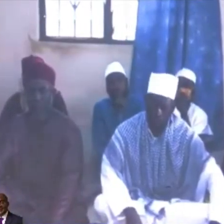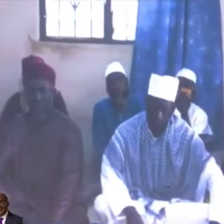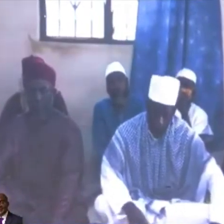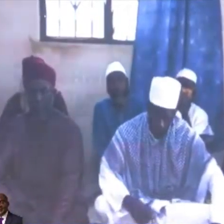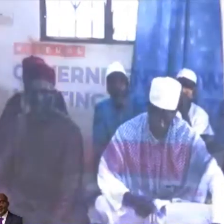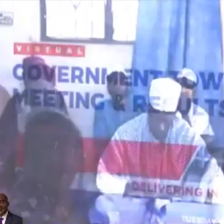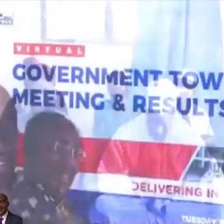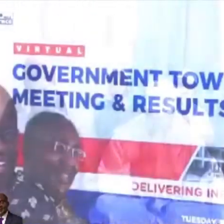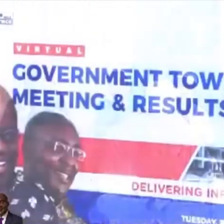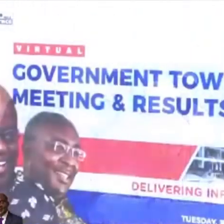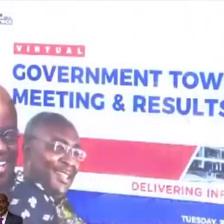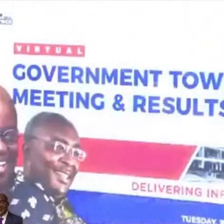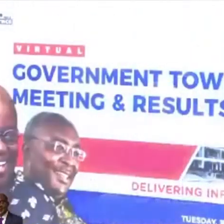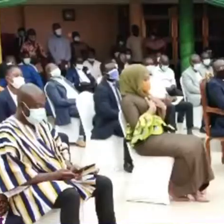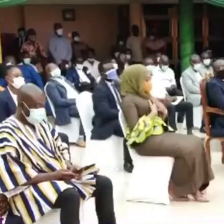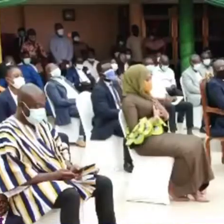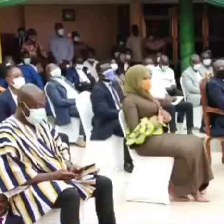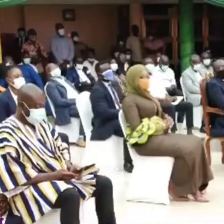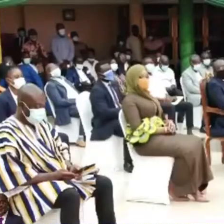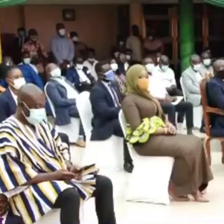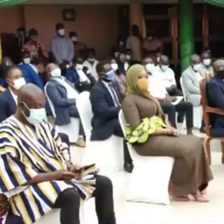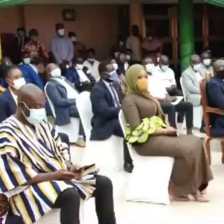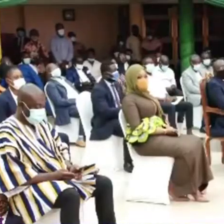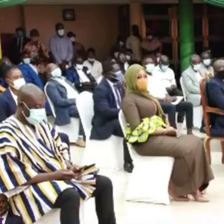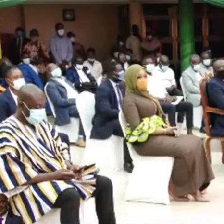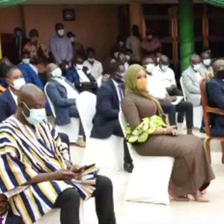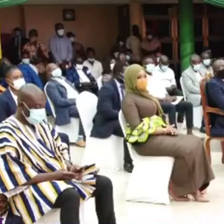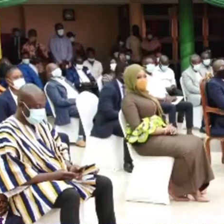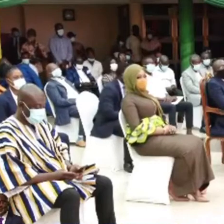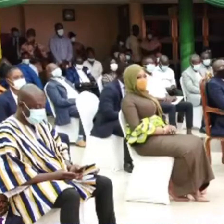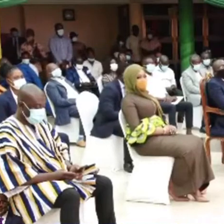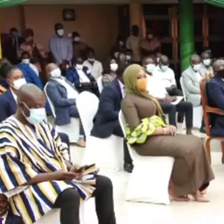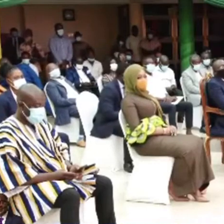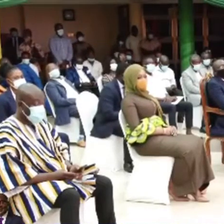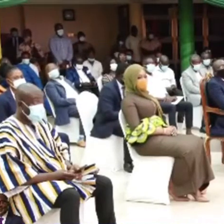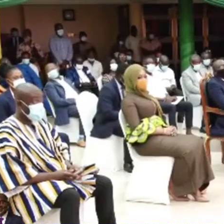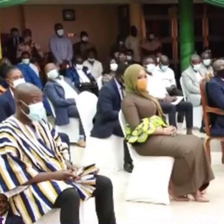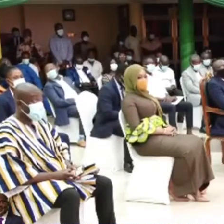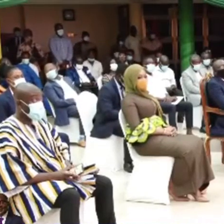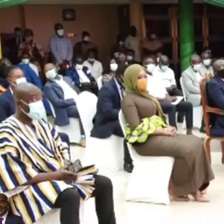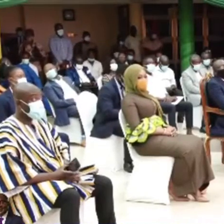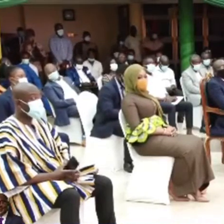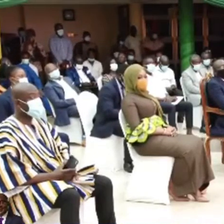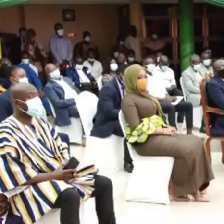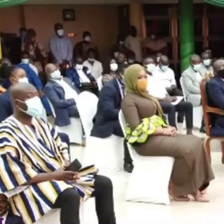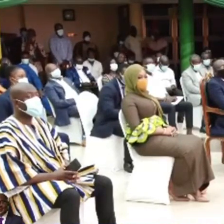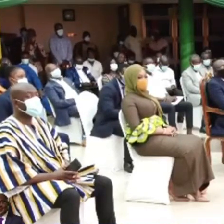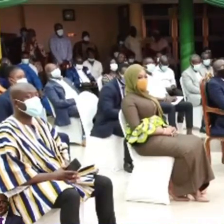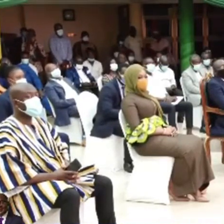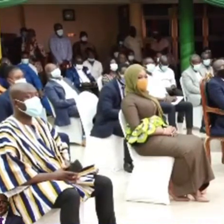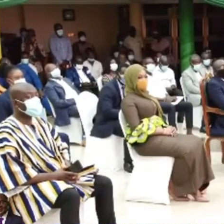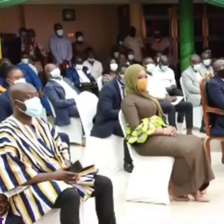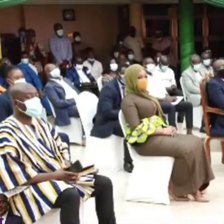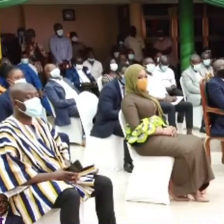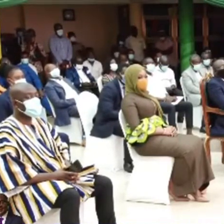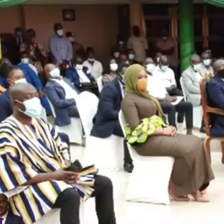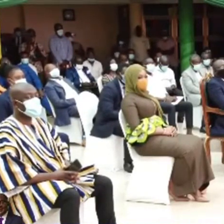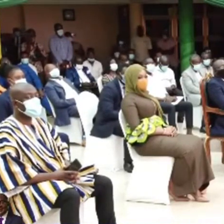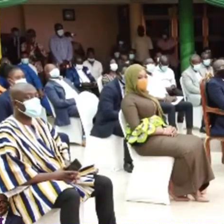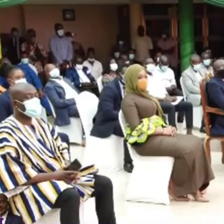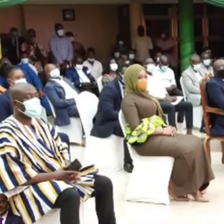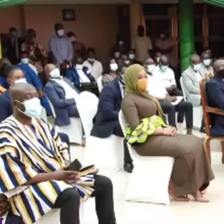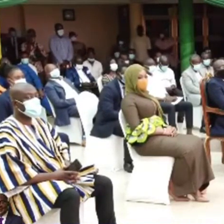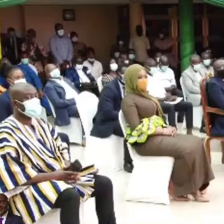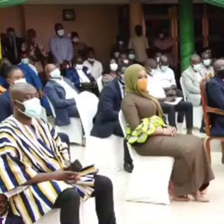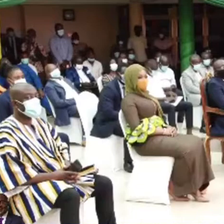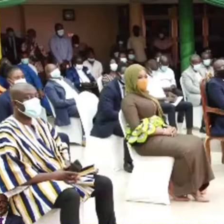We are grateful to Alhaji Osman Kanihi, the Regional Chief Imam of the Upper West region. Indeed,